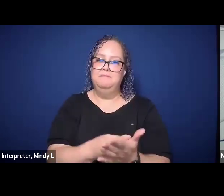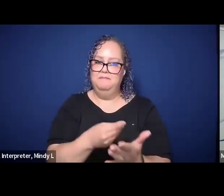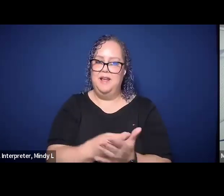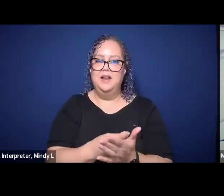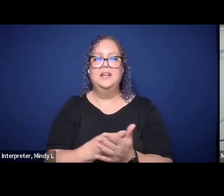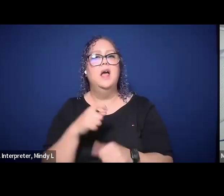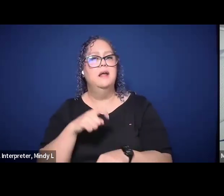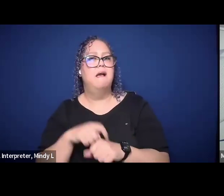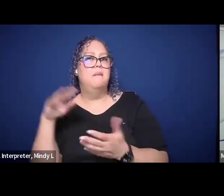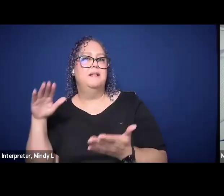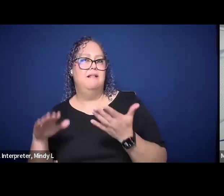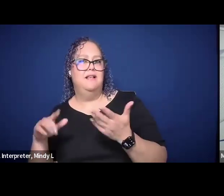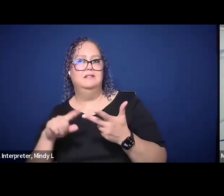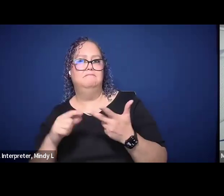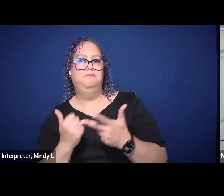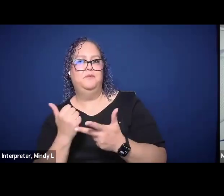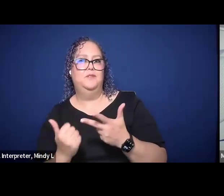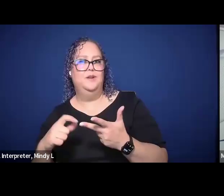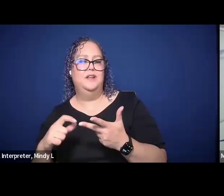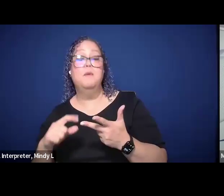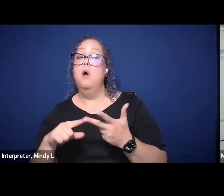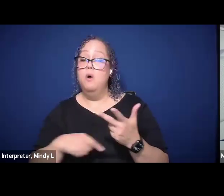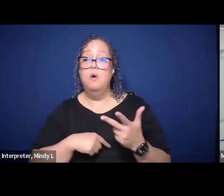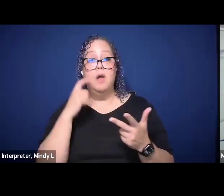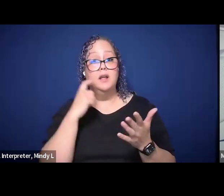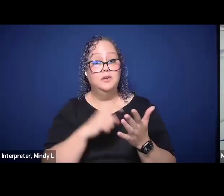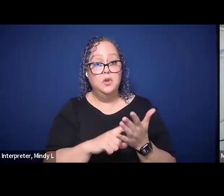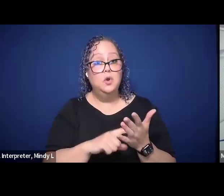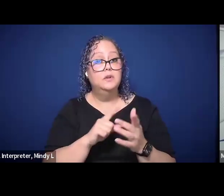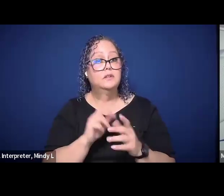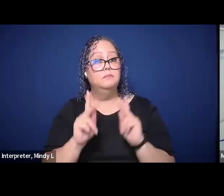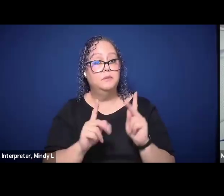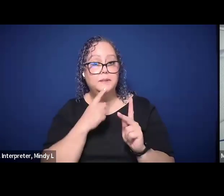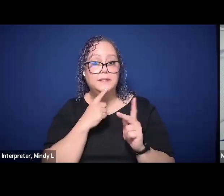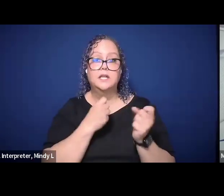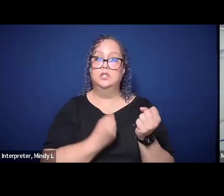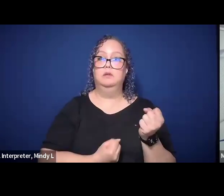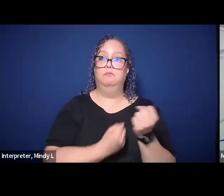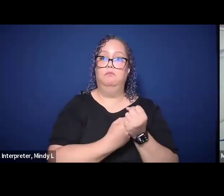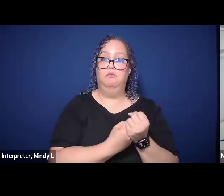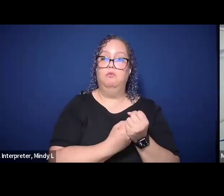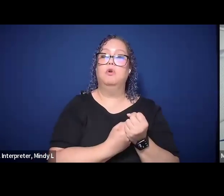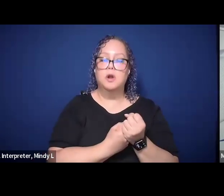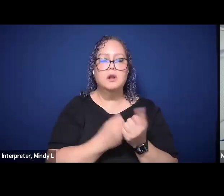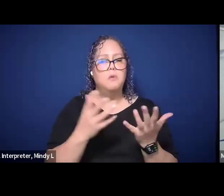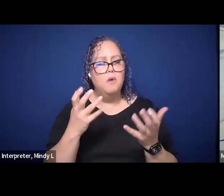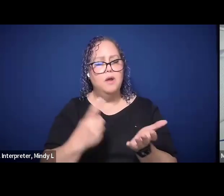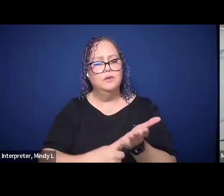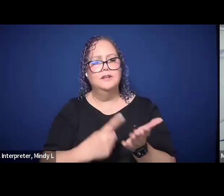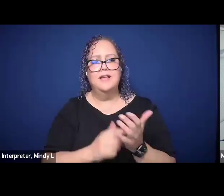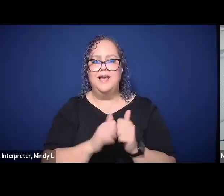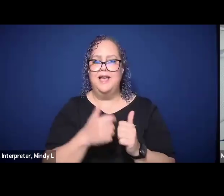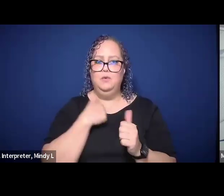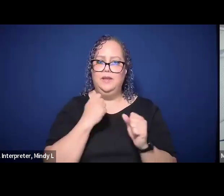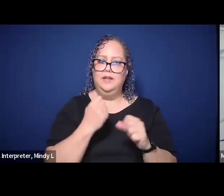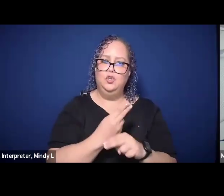time. I see support coming up. And I want to talk today about how we can leverage time, energy, and money for support. So we'll be covering that